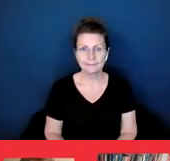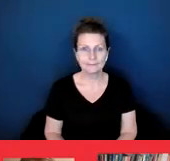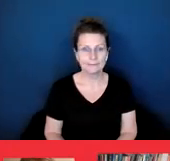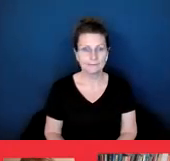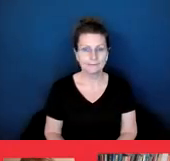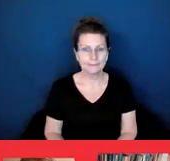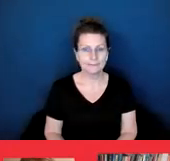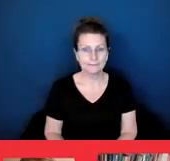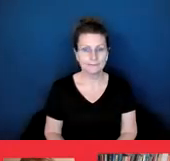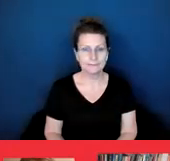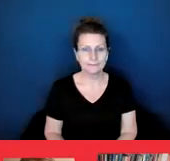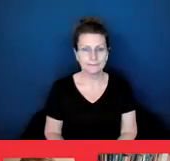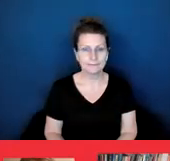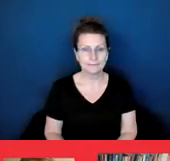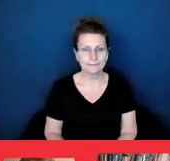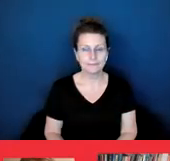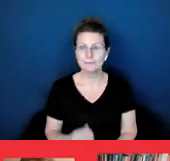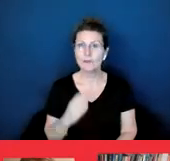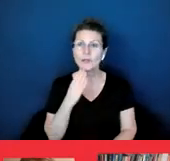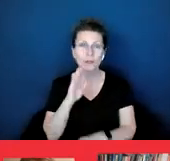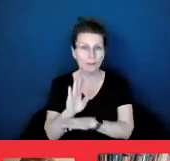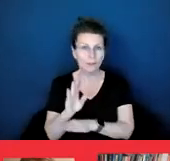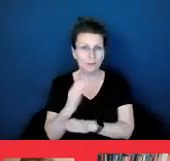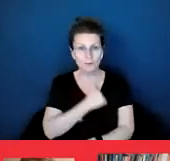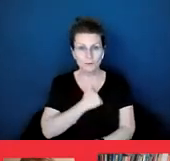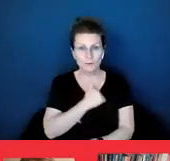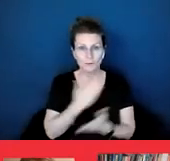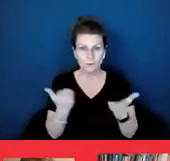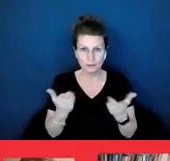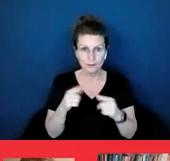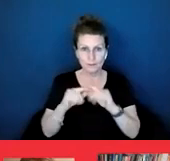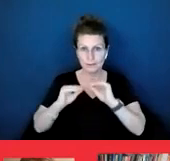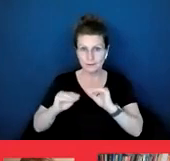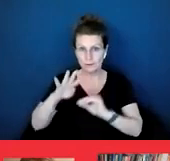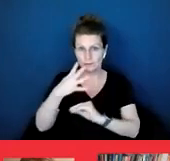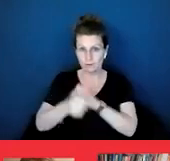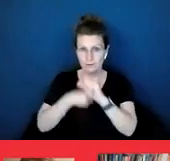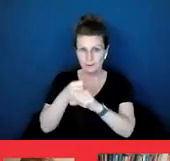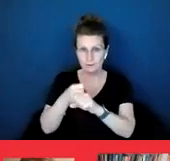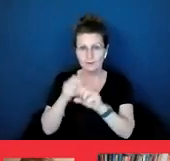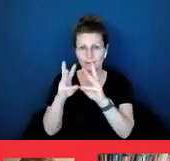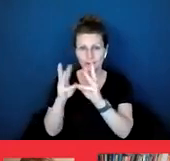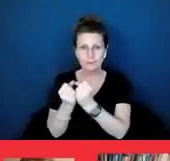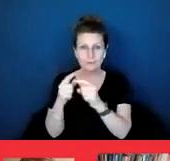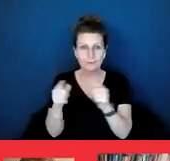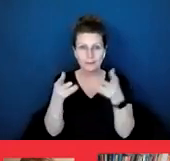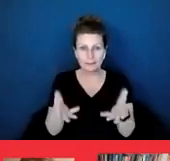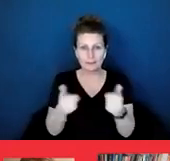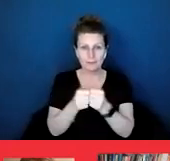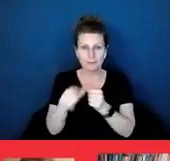Good afternoon. I'm sorry I can't be with you. I'm teaching a fourth year seminar at the moment, but we'll leave you with this